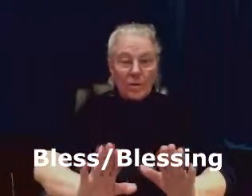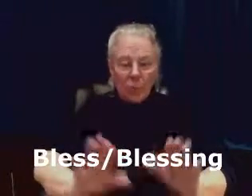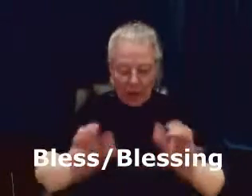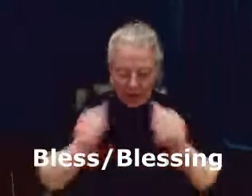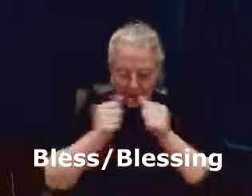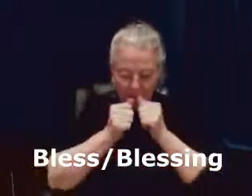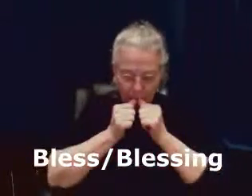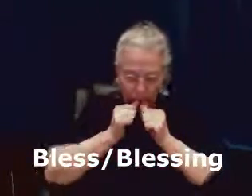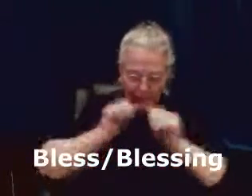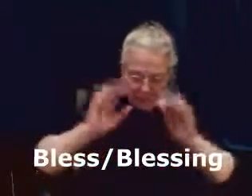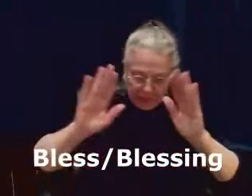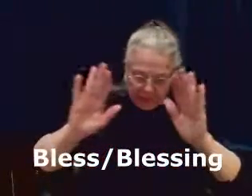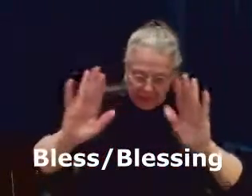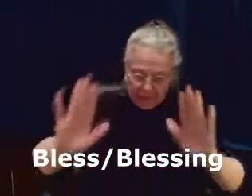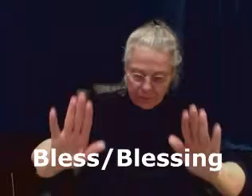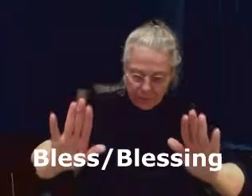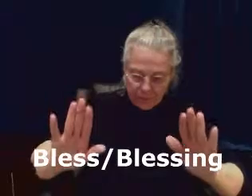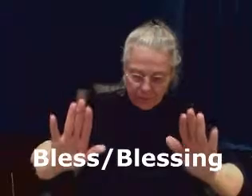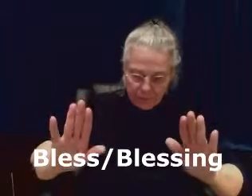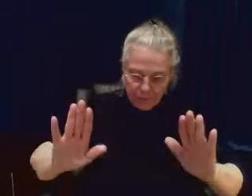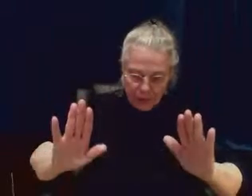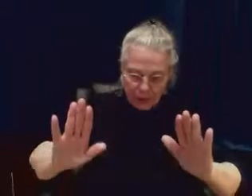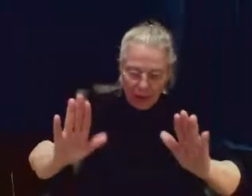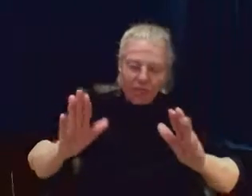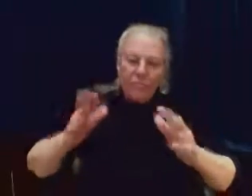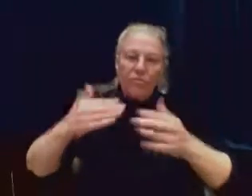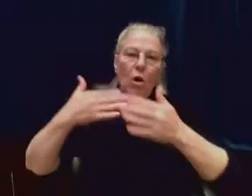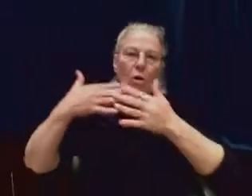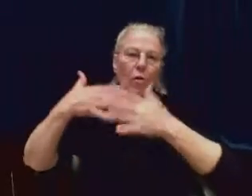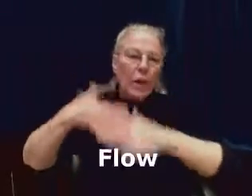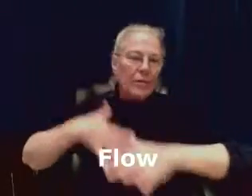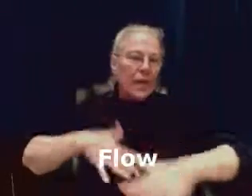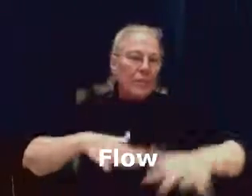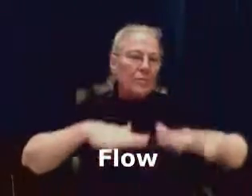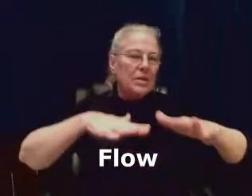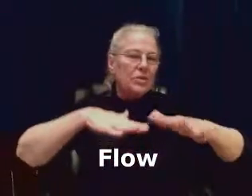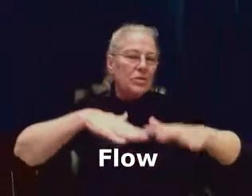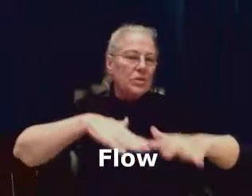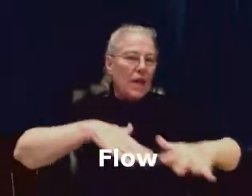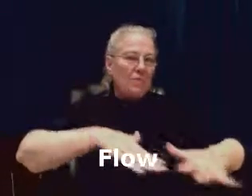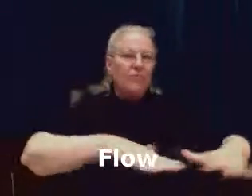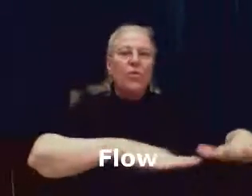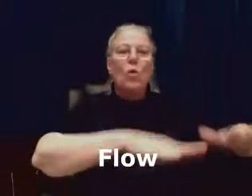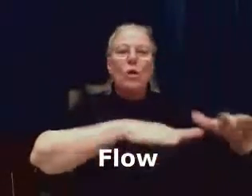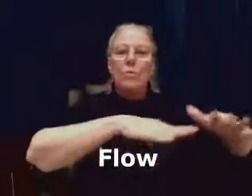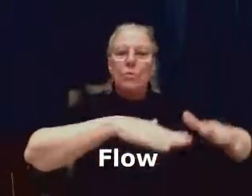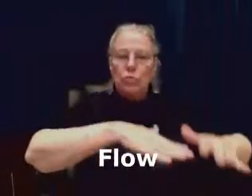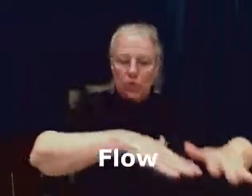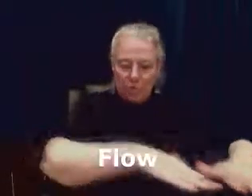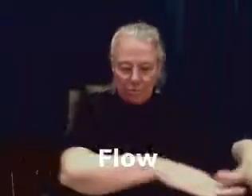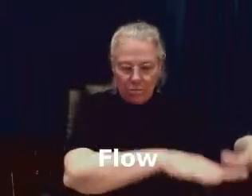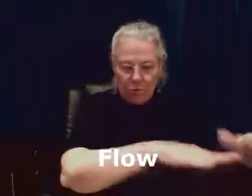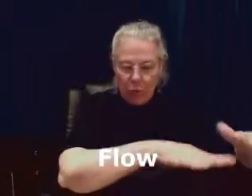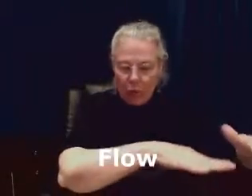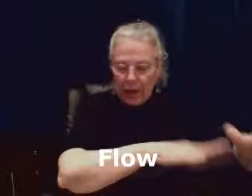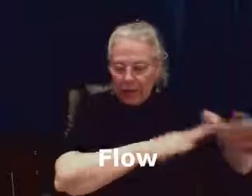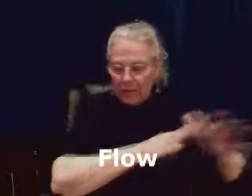someone else. Blessings. Flow, and that is just that flowing motion going out.